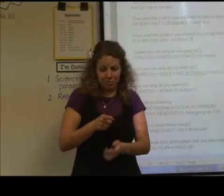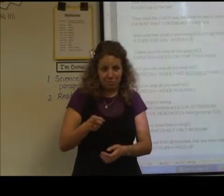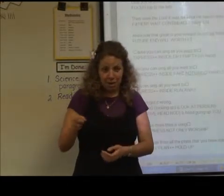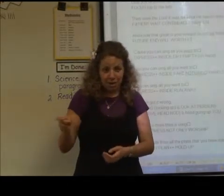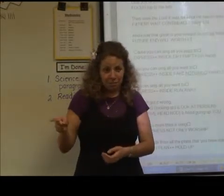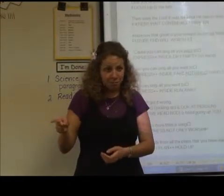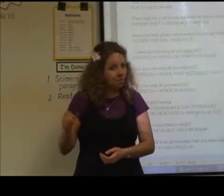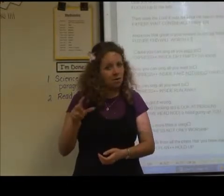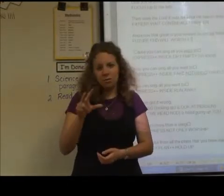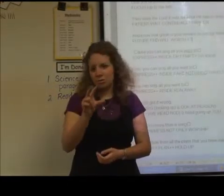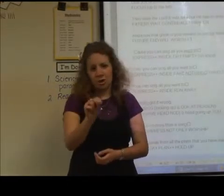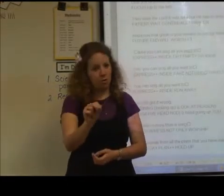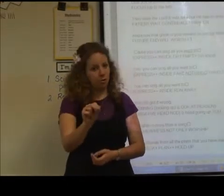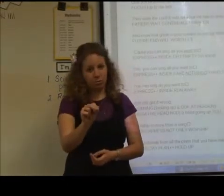worship them? No.